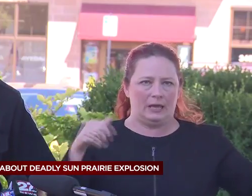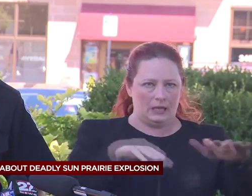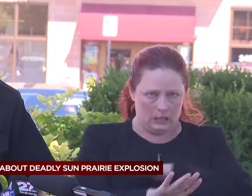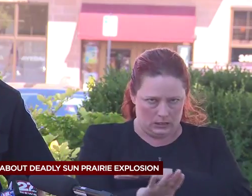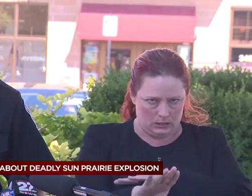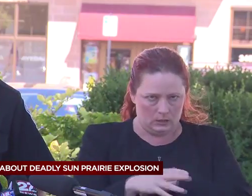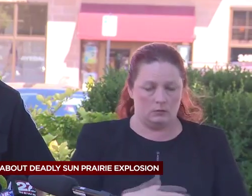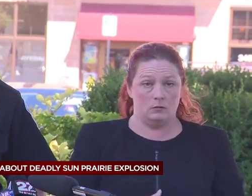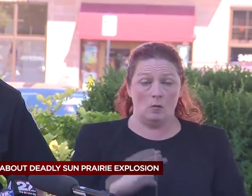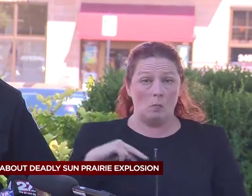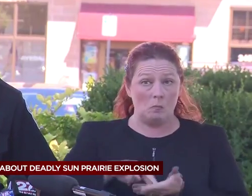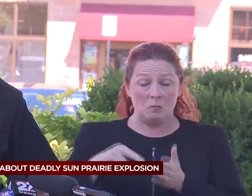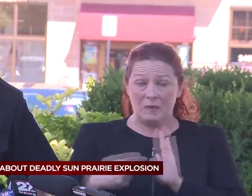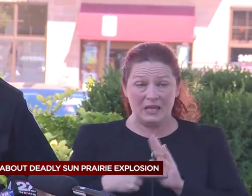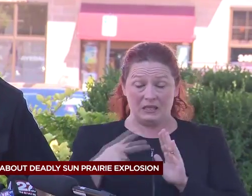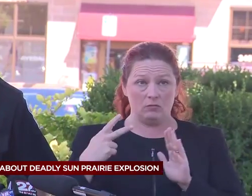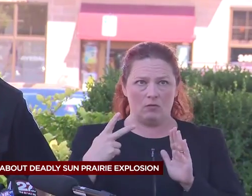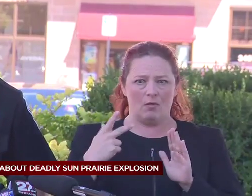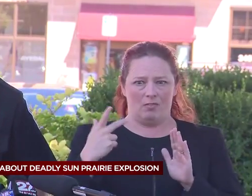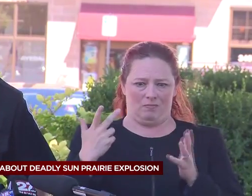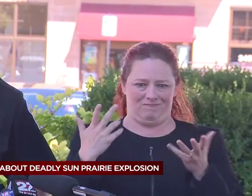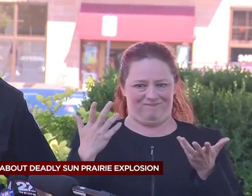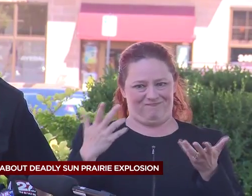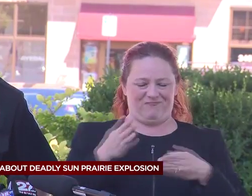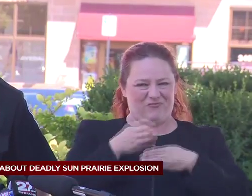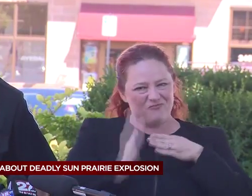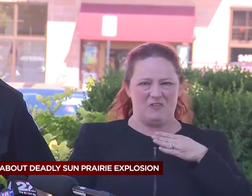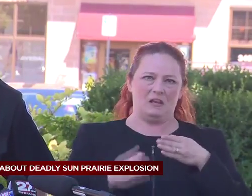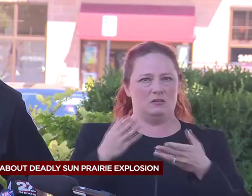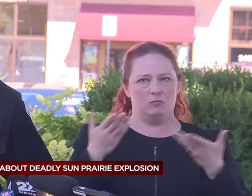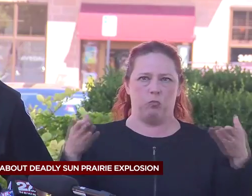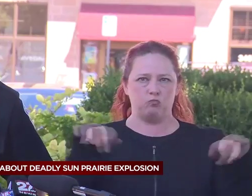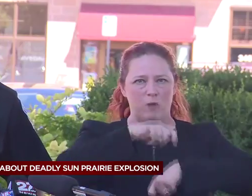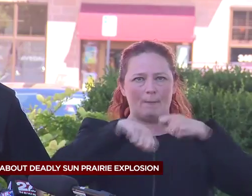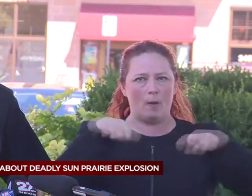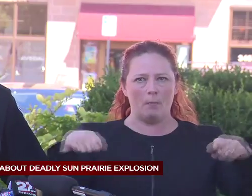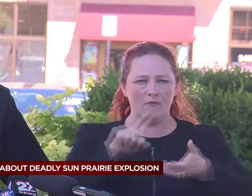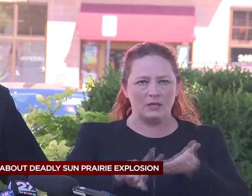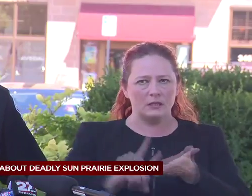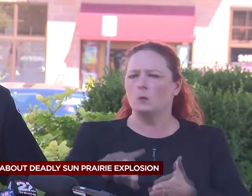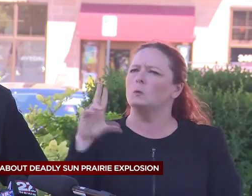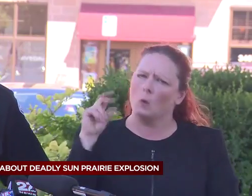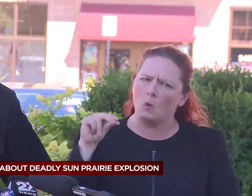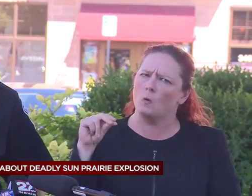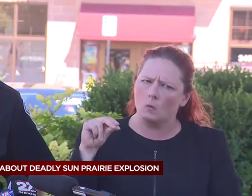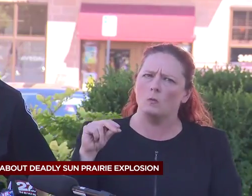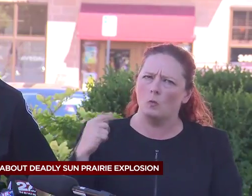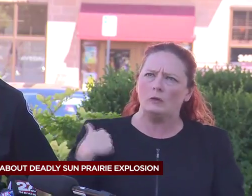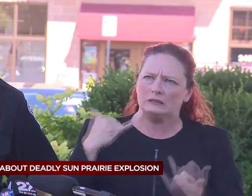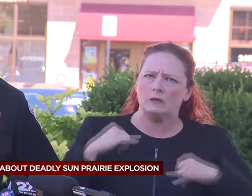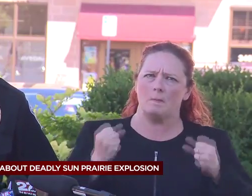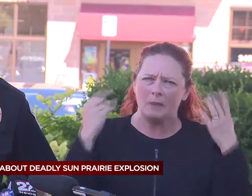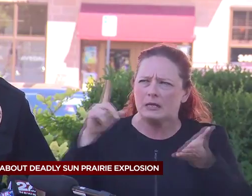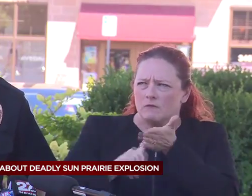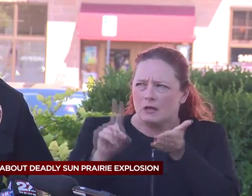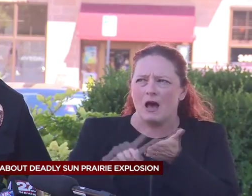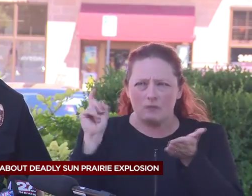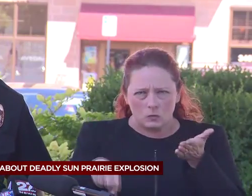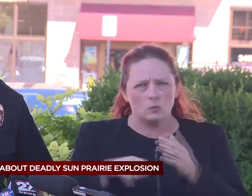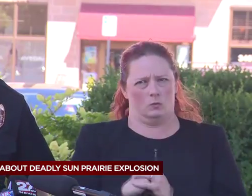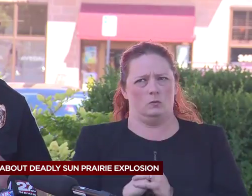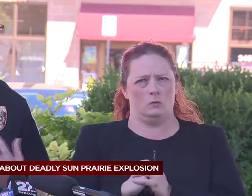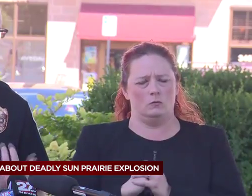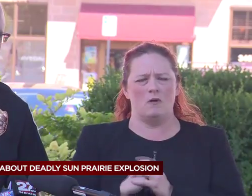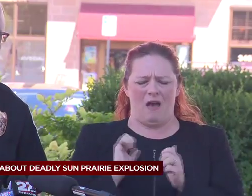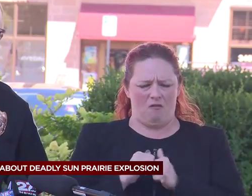does not, the releasing the scene is not tying into the completing of the investigation. There is still a lot of work that our investigators need to do. These get conducted